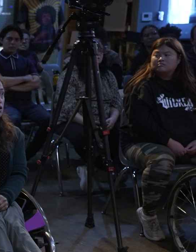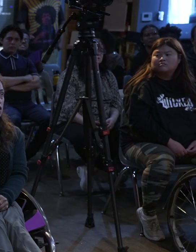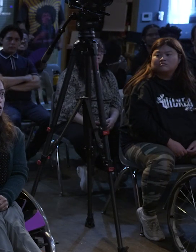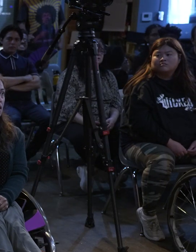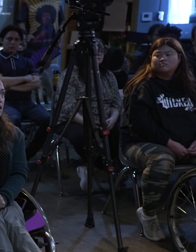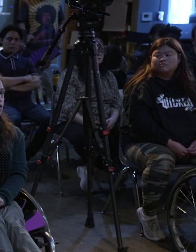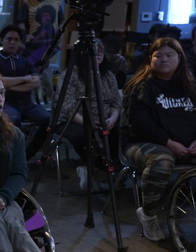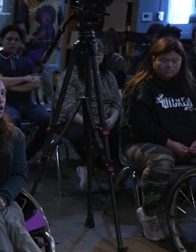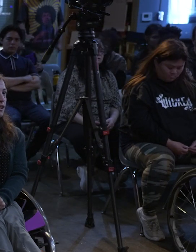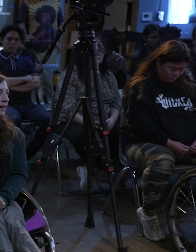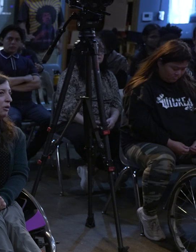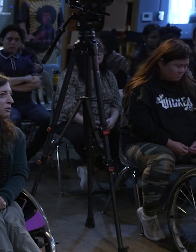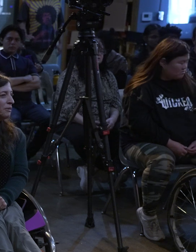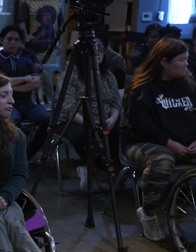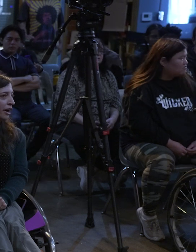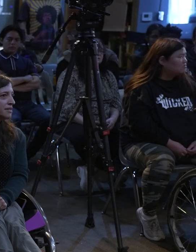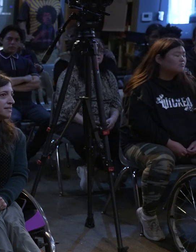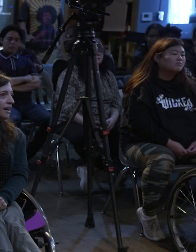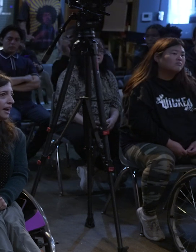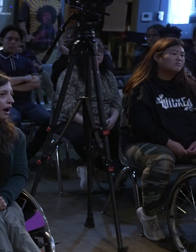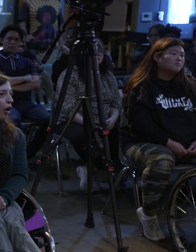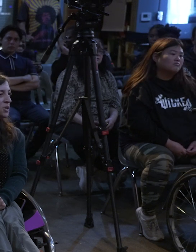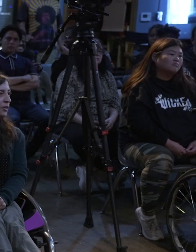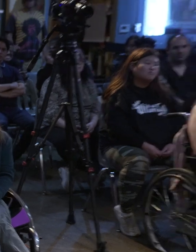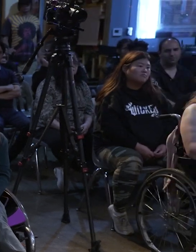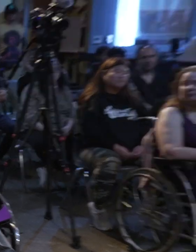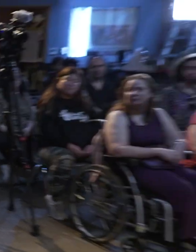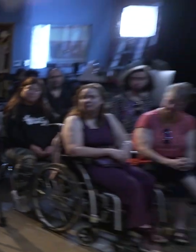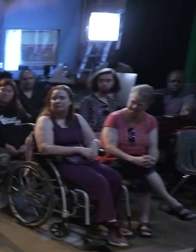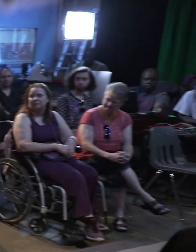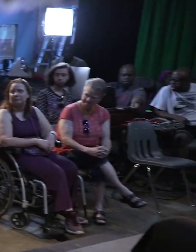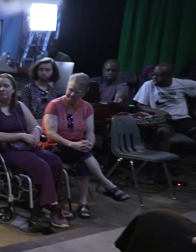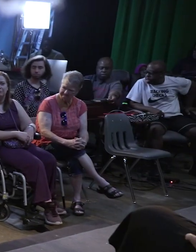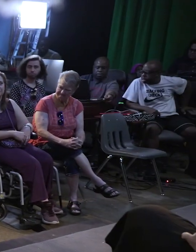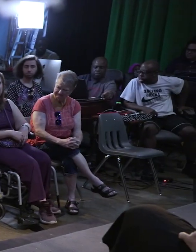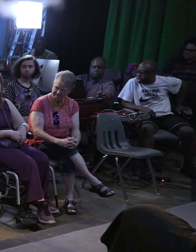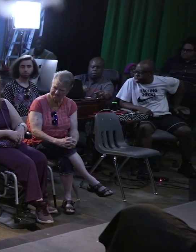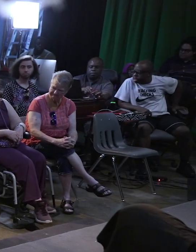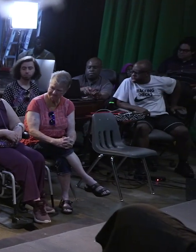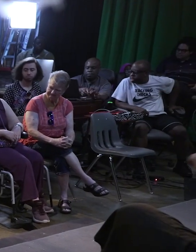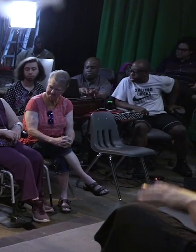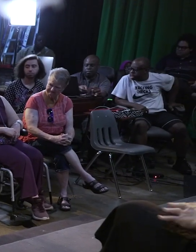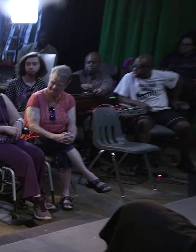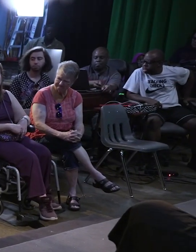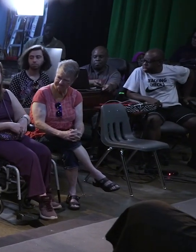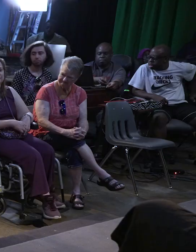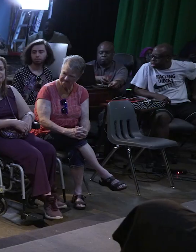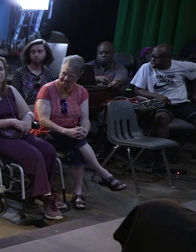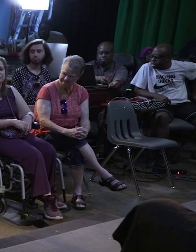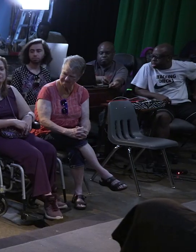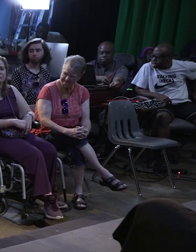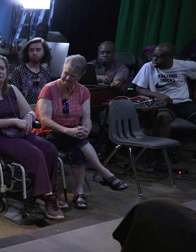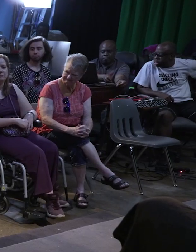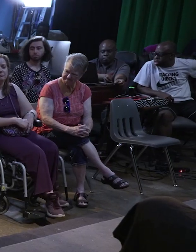had known you and John, that we would have been friends. Right, I always exactly. felt like that was something missing, you know? So I never watched 8 Simple